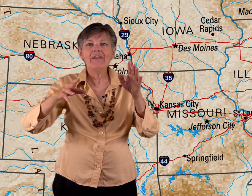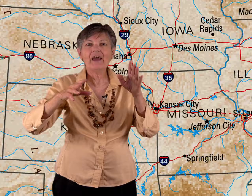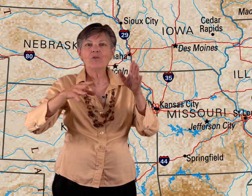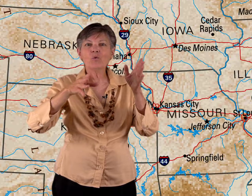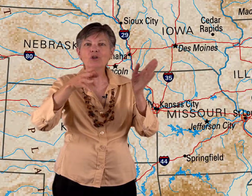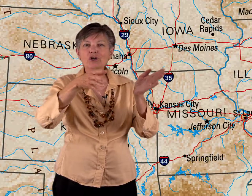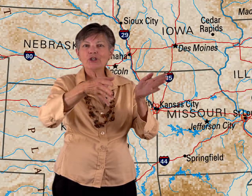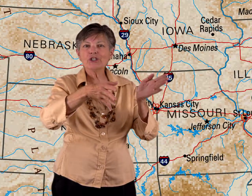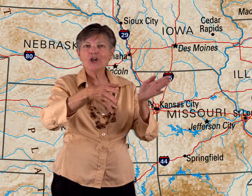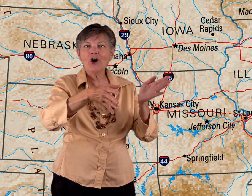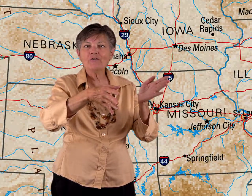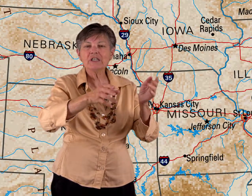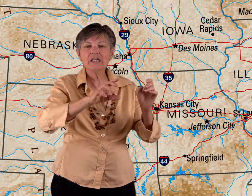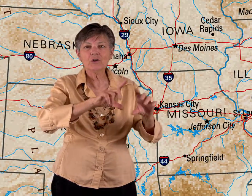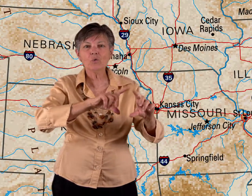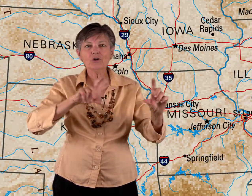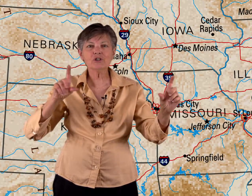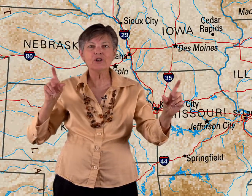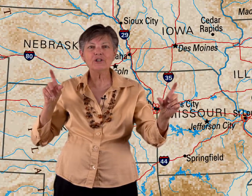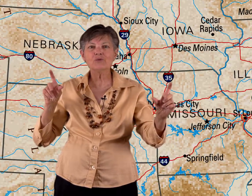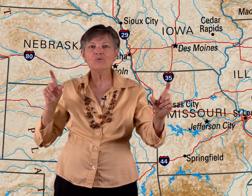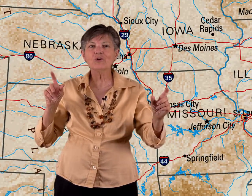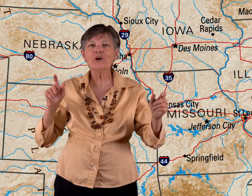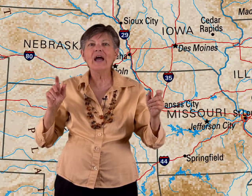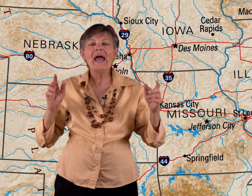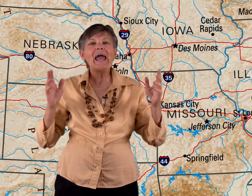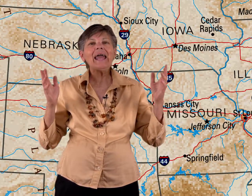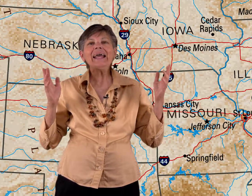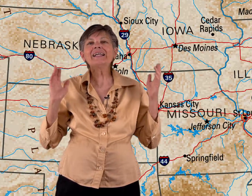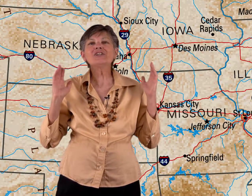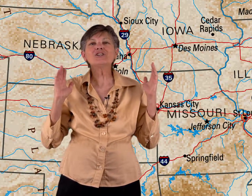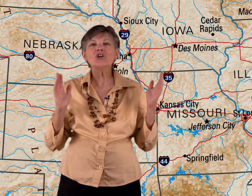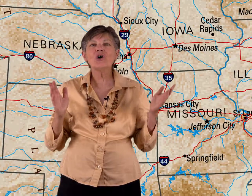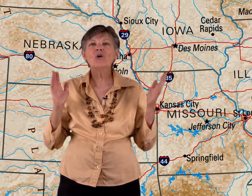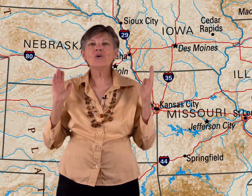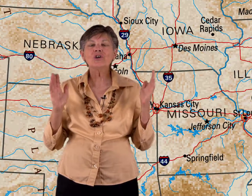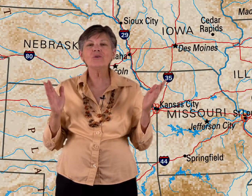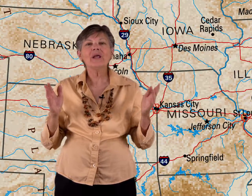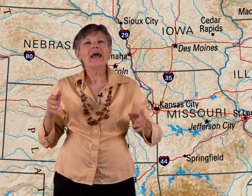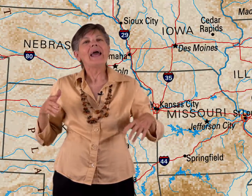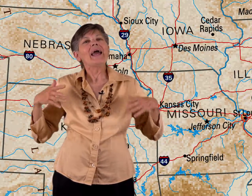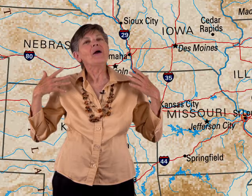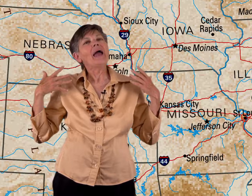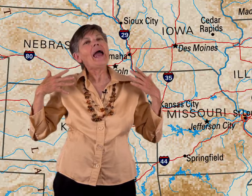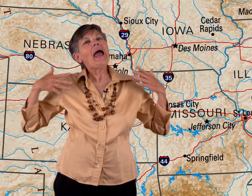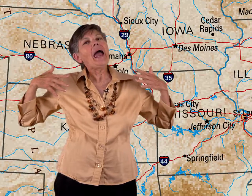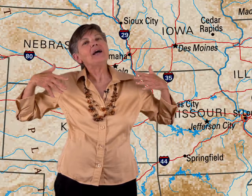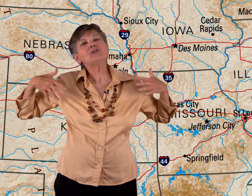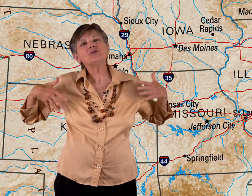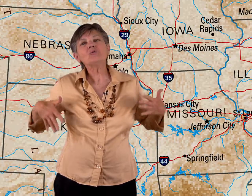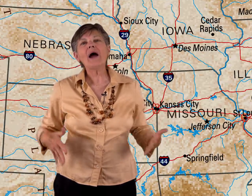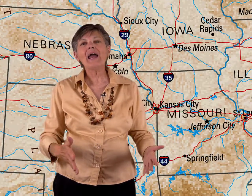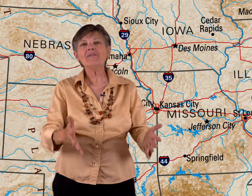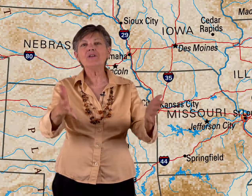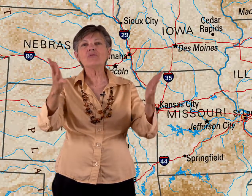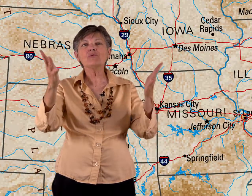they have the world's largest golf tee and the world's largest ruler. It is so cute. As you're driving